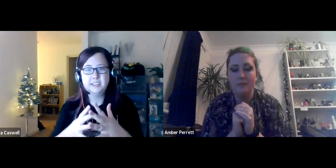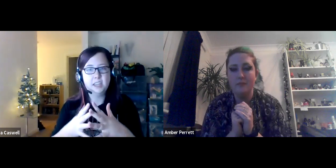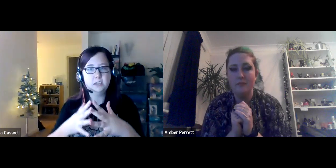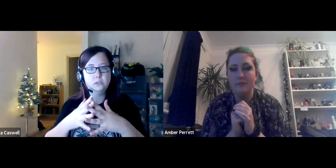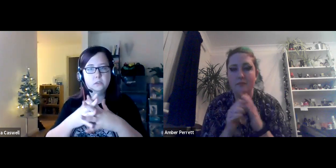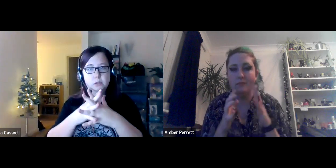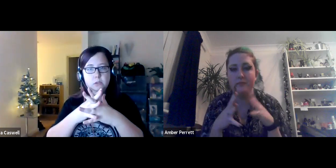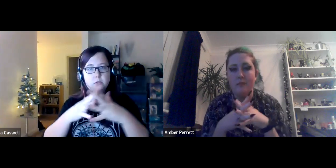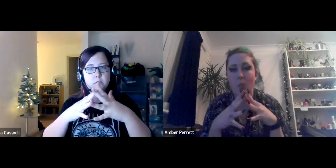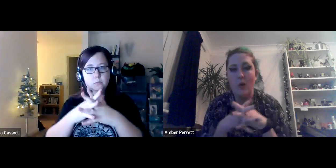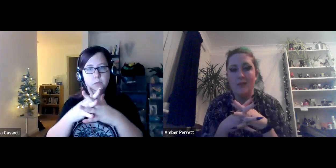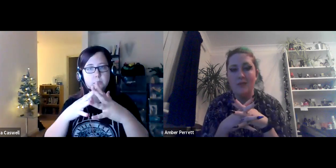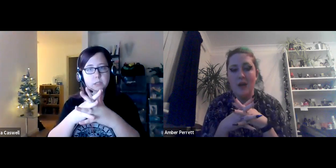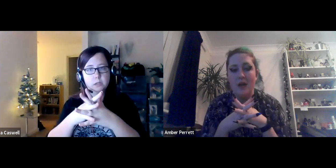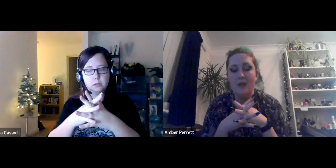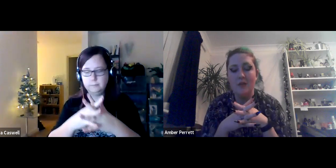Wednesday is 2 W's.